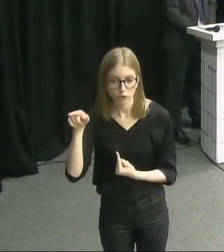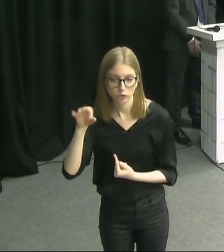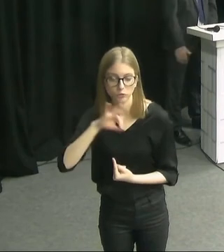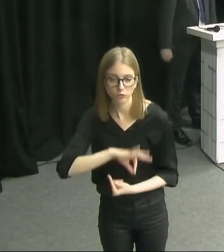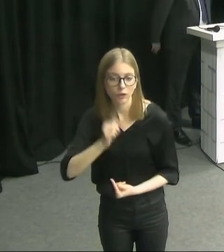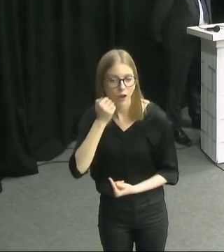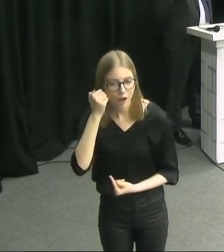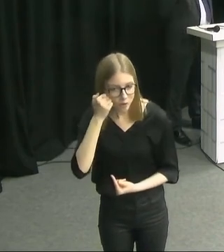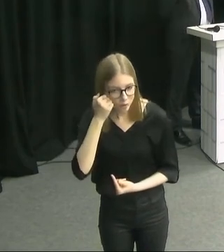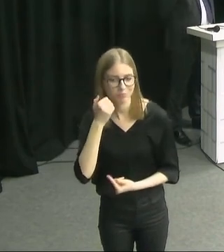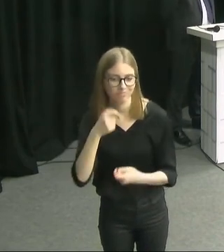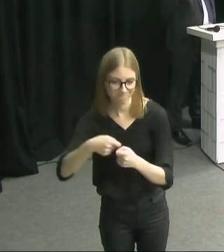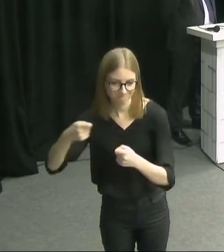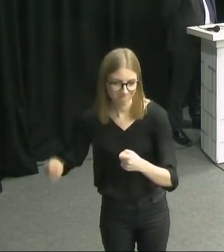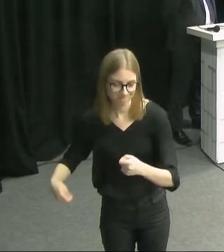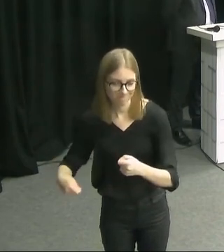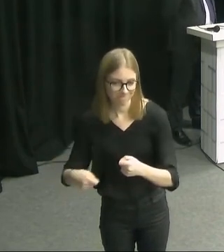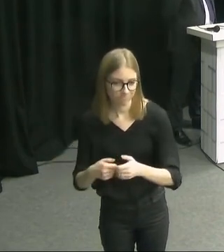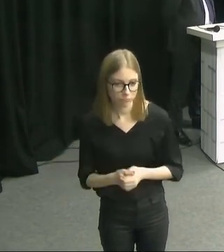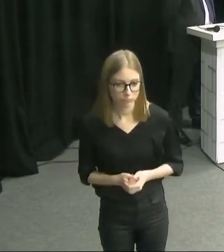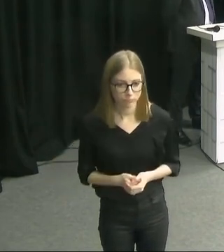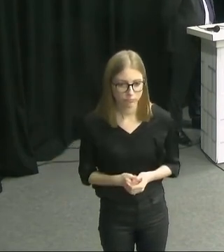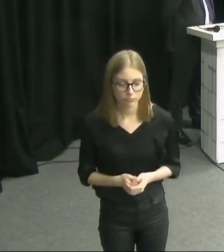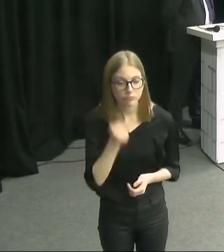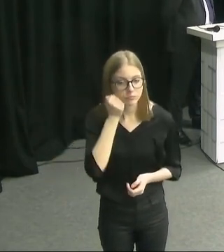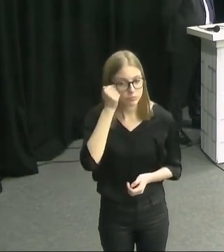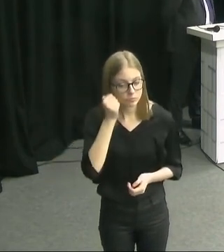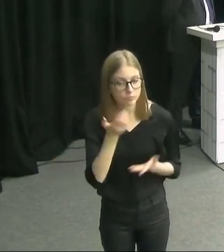They are above our expectations. So I think this is important. Please continue to do this.